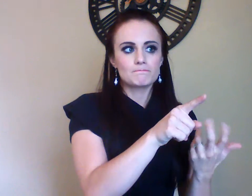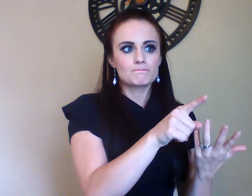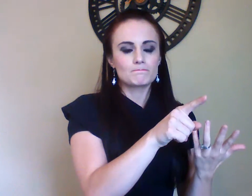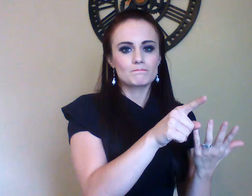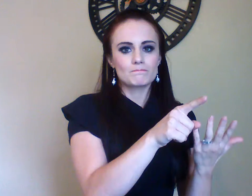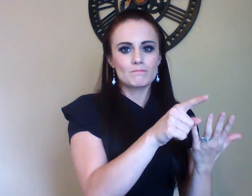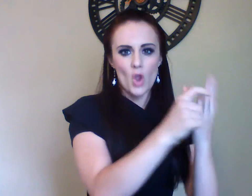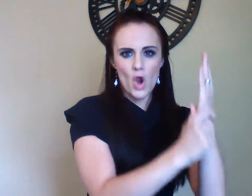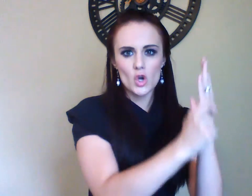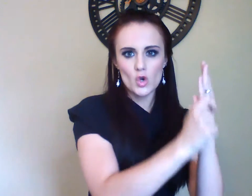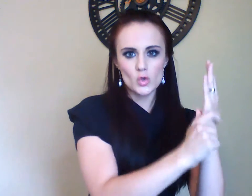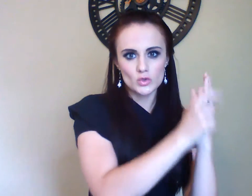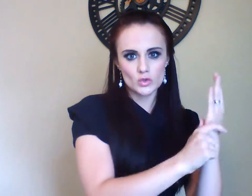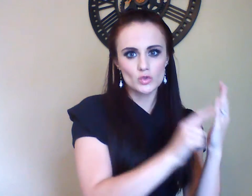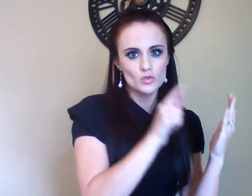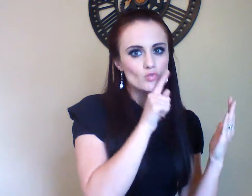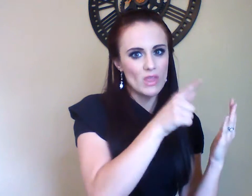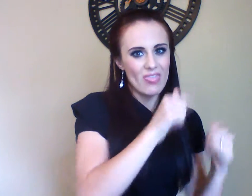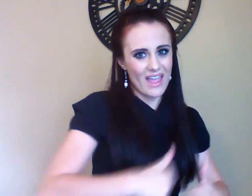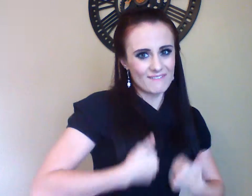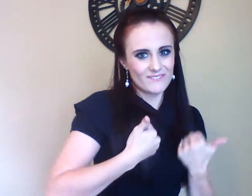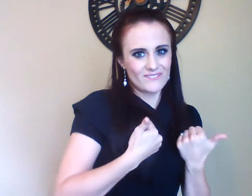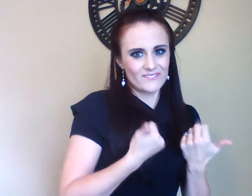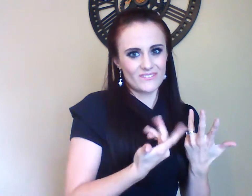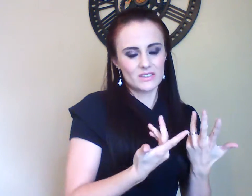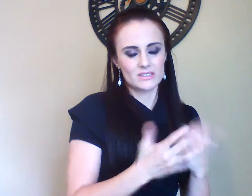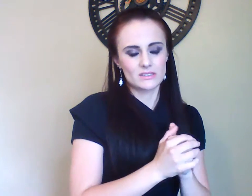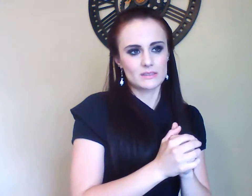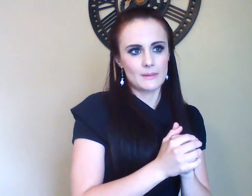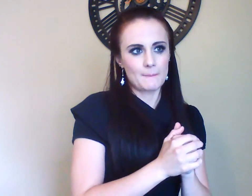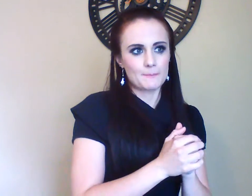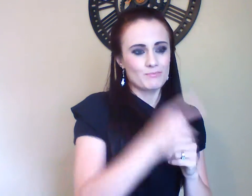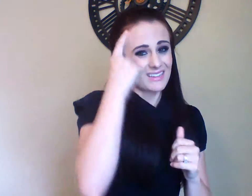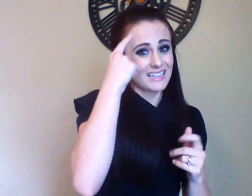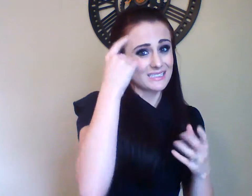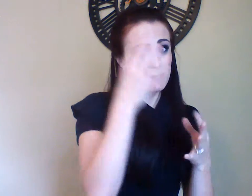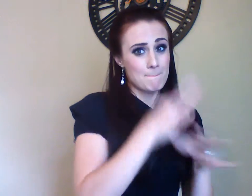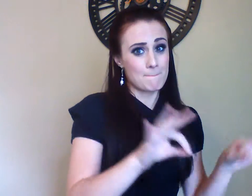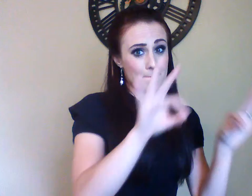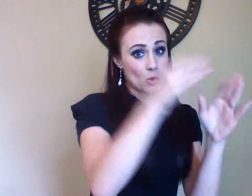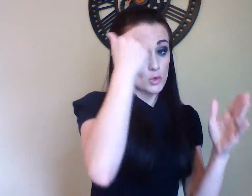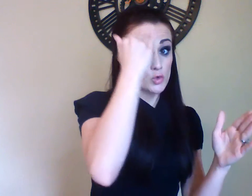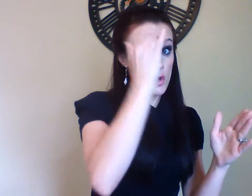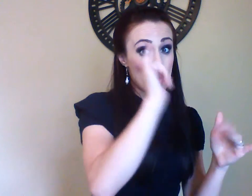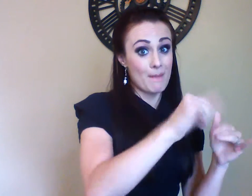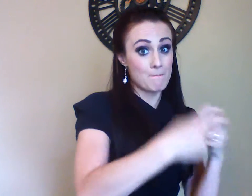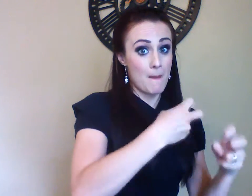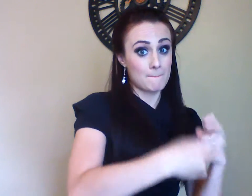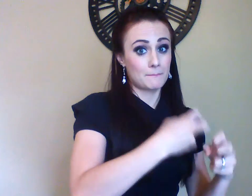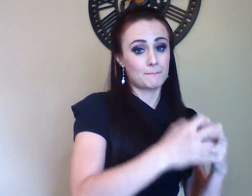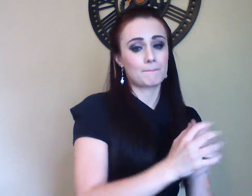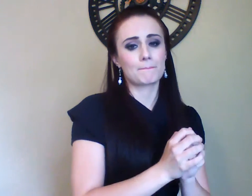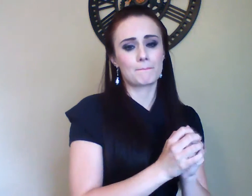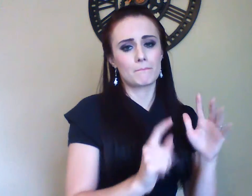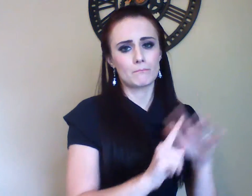about, other than textbook authors. So that being said, I send them off to the library and I ask them to